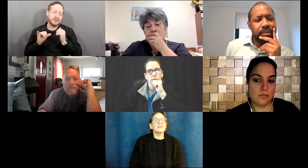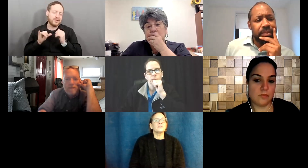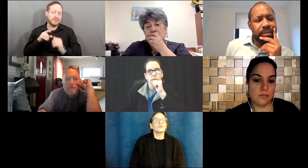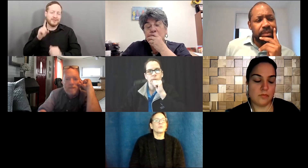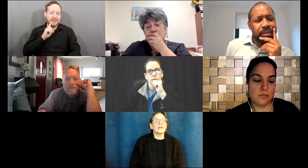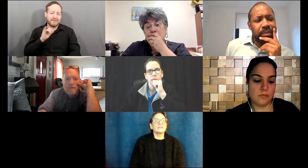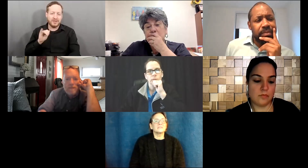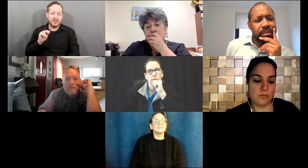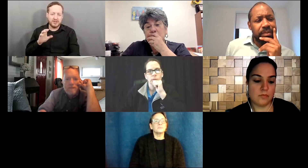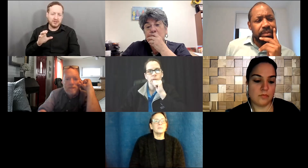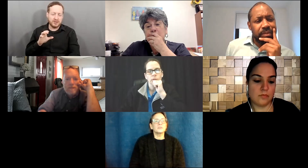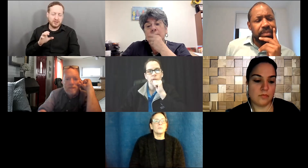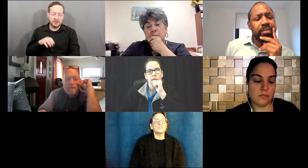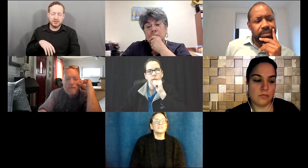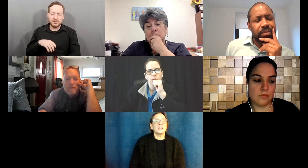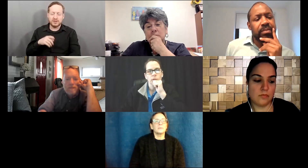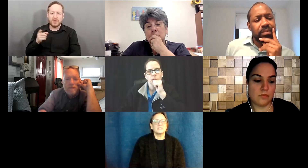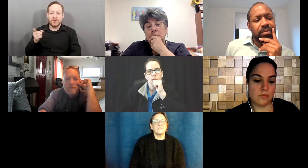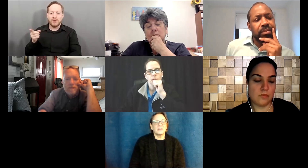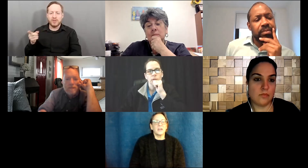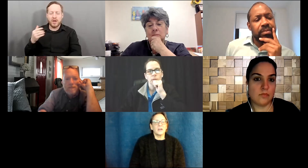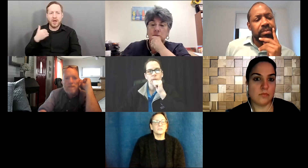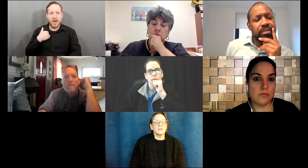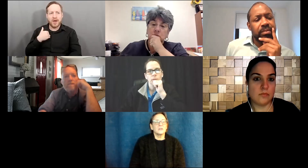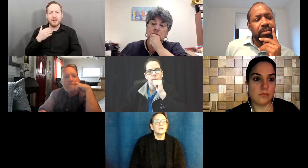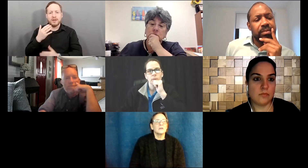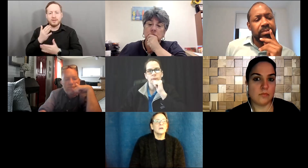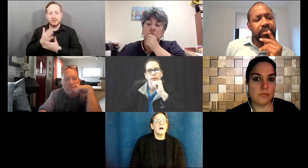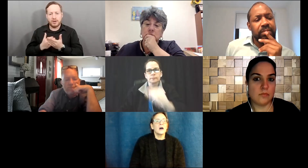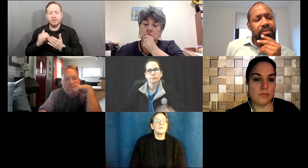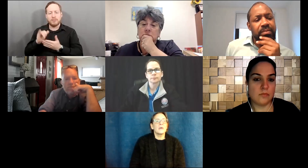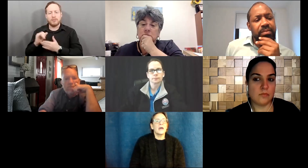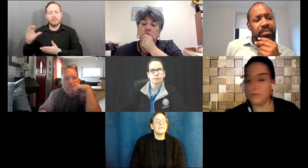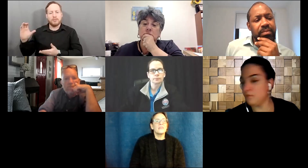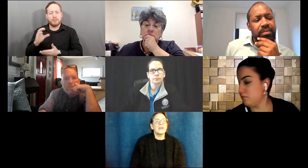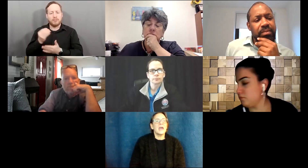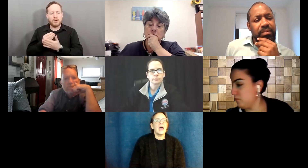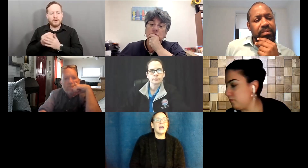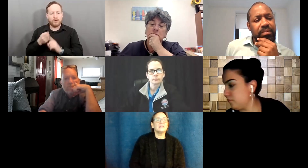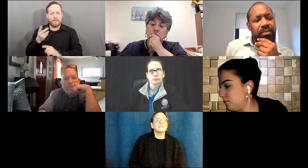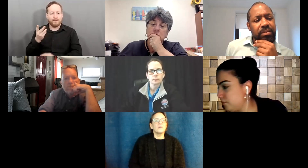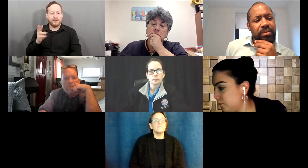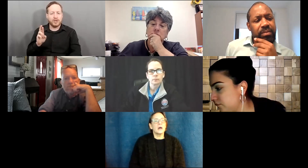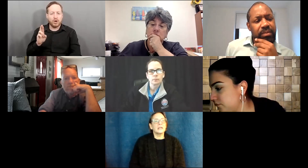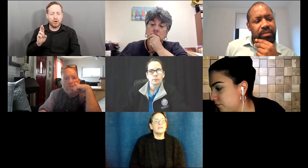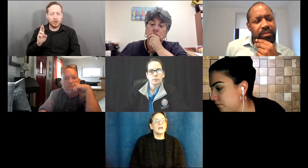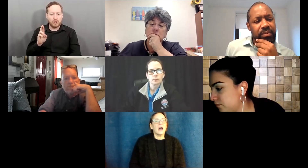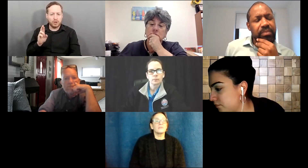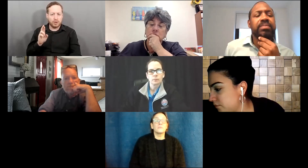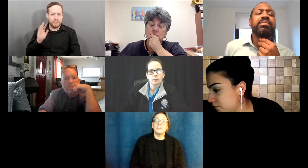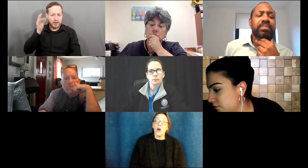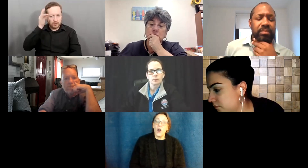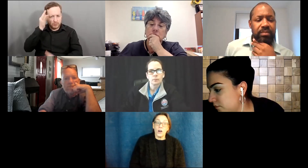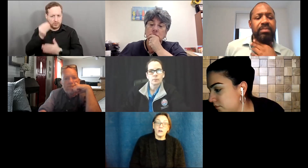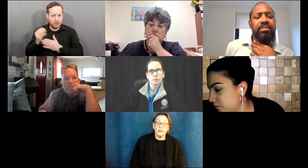We got different grants. It's pretty much almost the same as Deaf Inc. actually. And they had some money they got